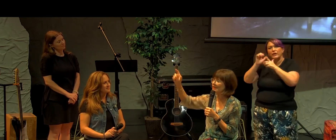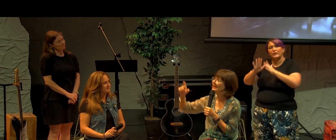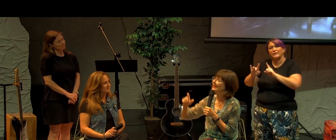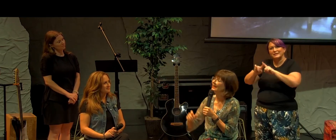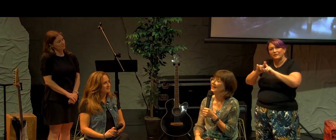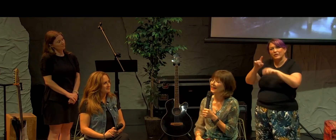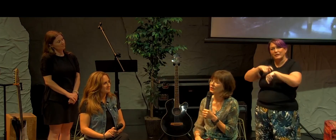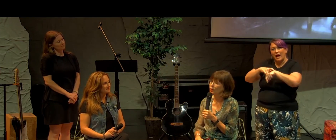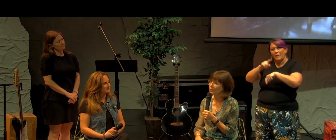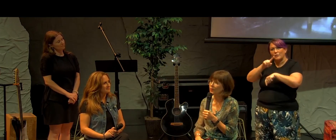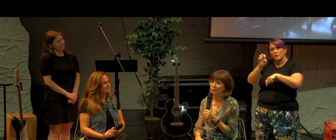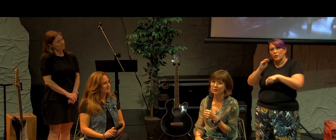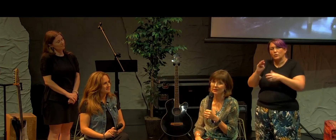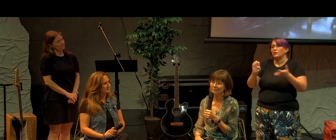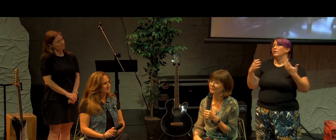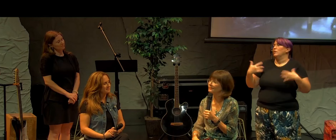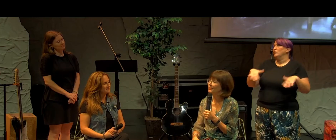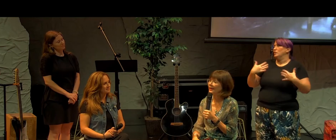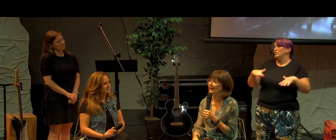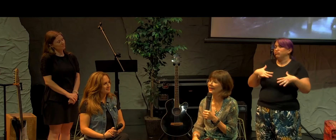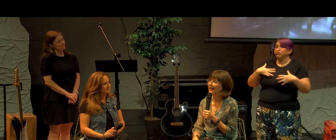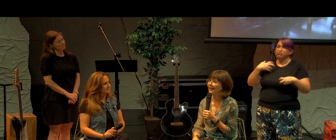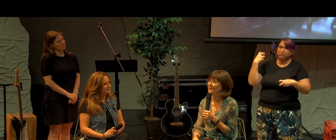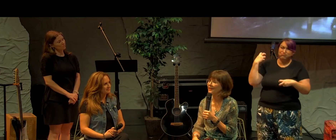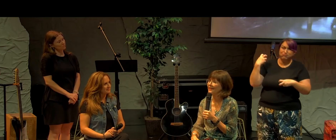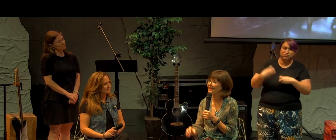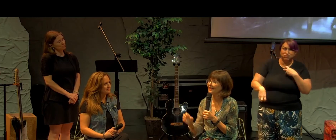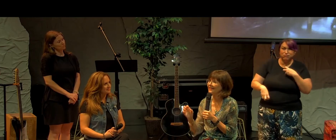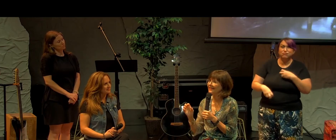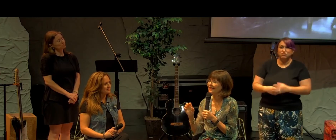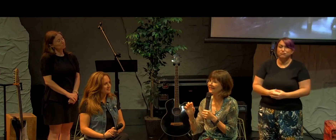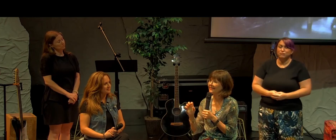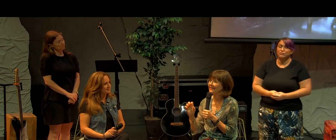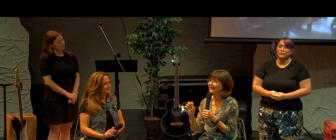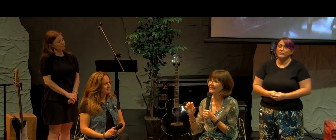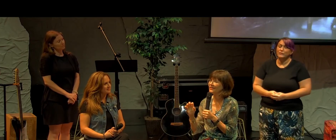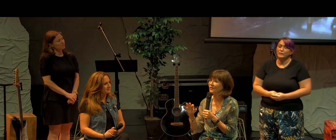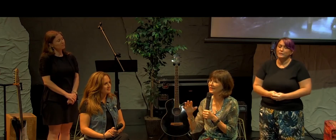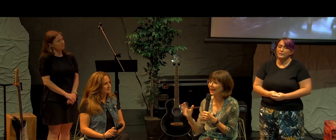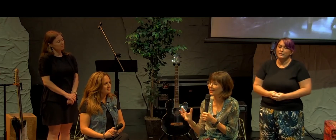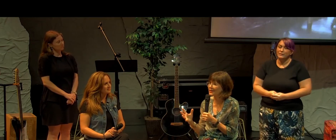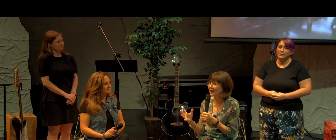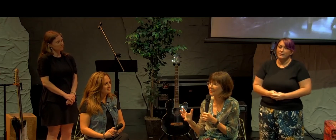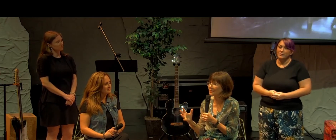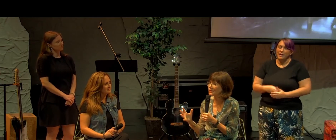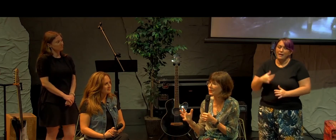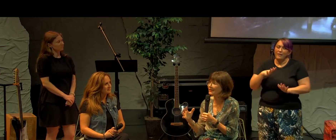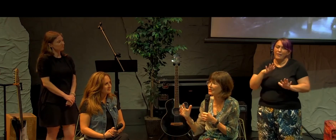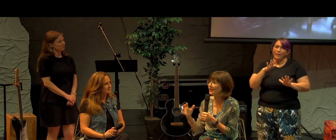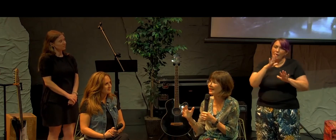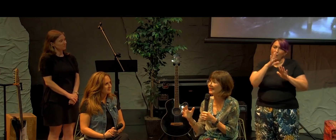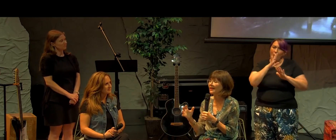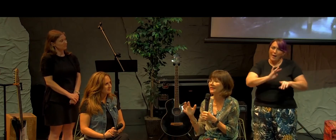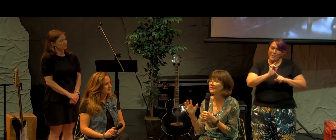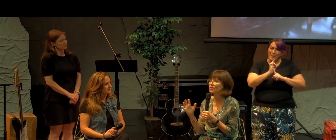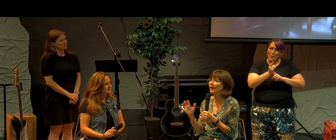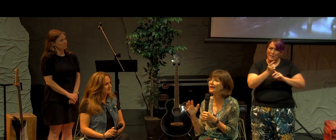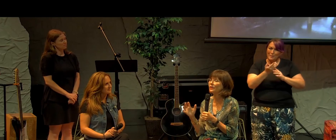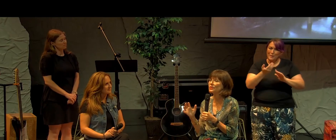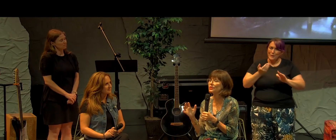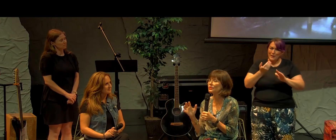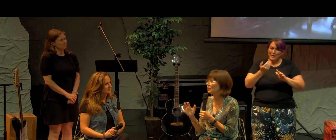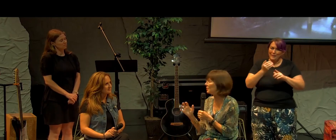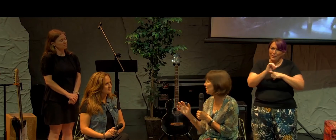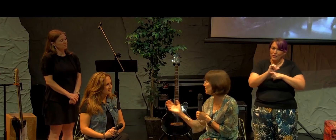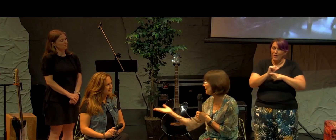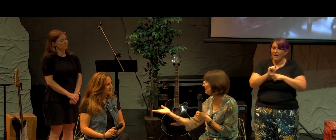zones. Super grueling. But in the sort of downtime between the training, the chatter was